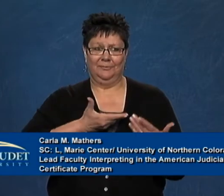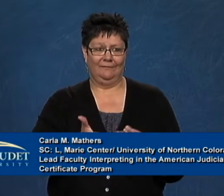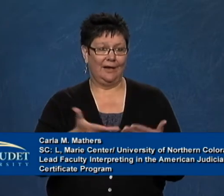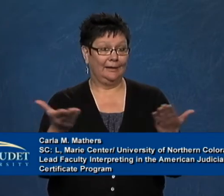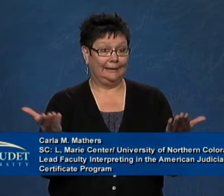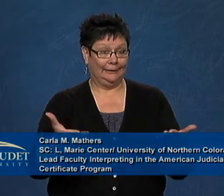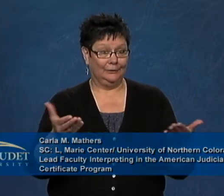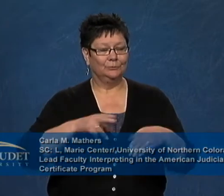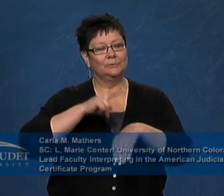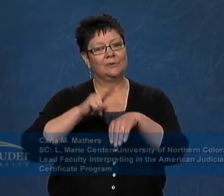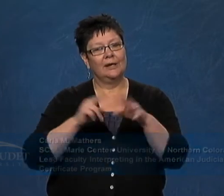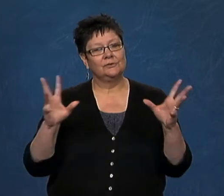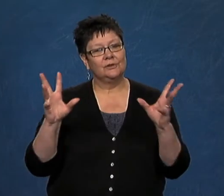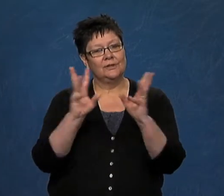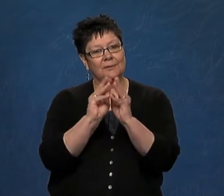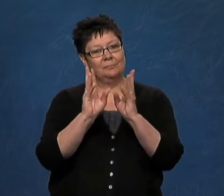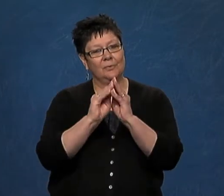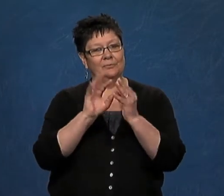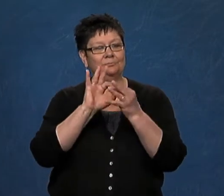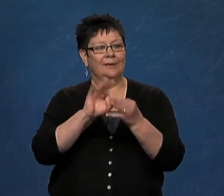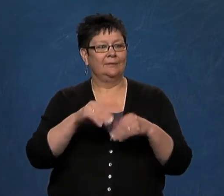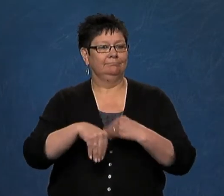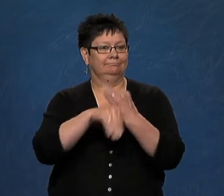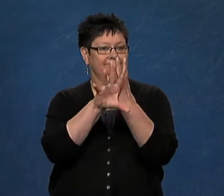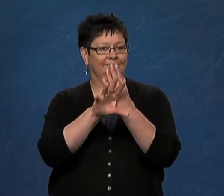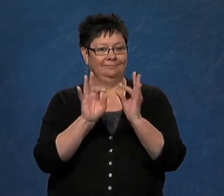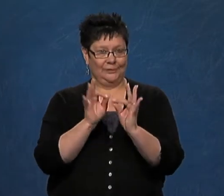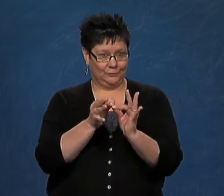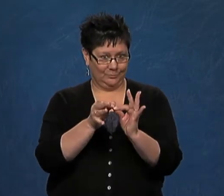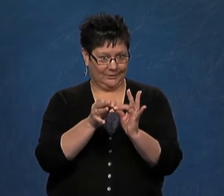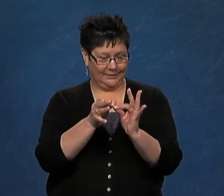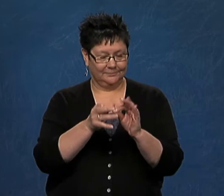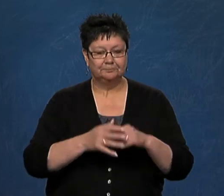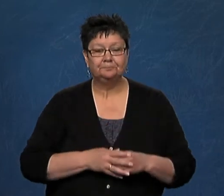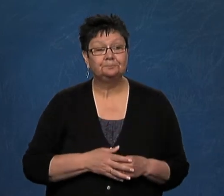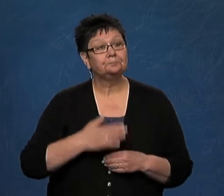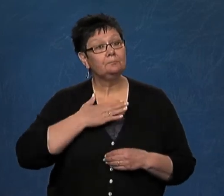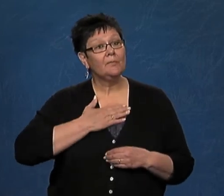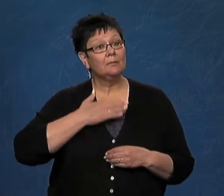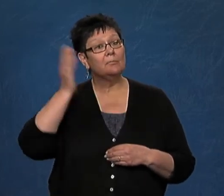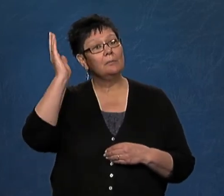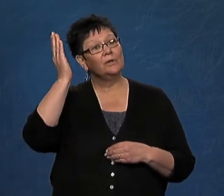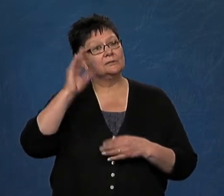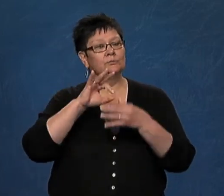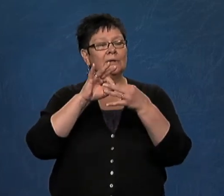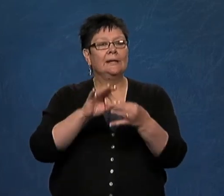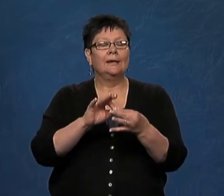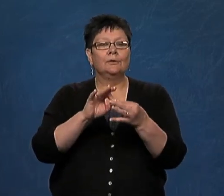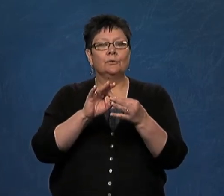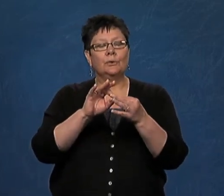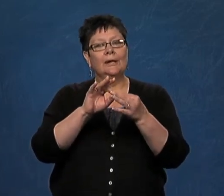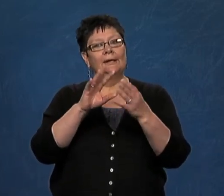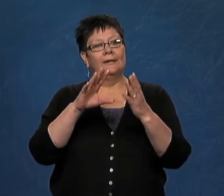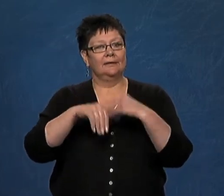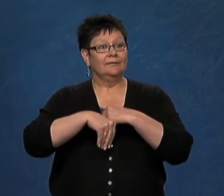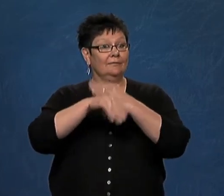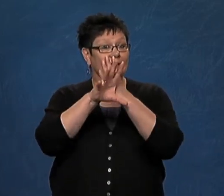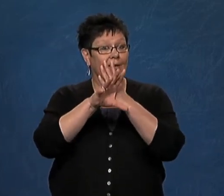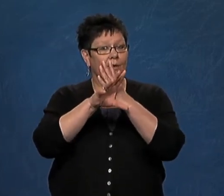I'm thrilled that I was invited to talk to you on this national symposium on video conferencing.